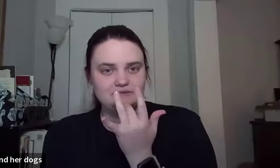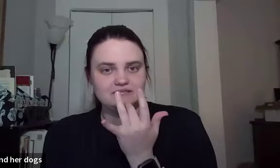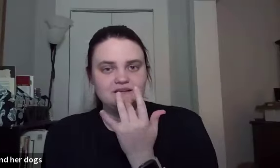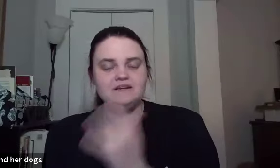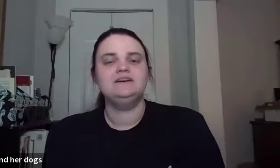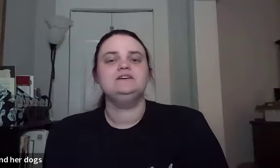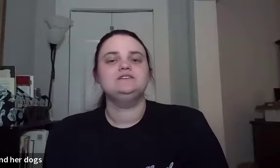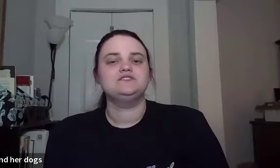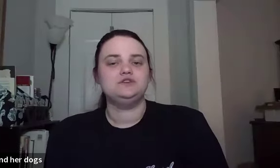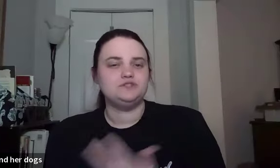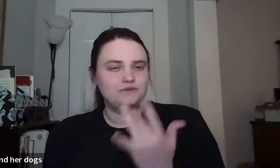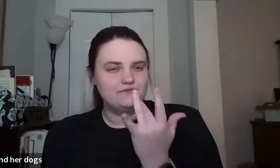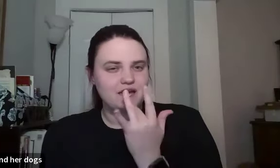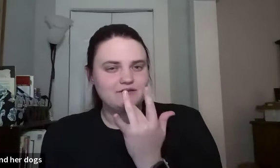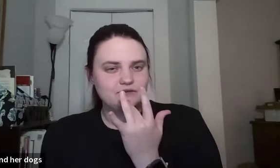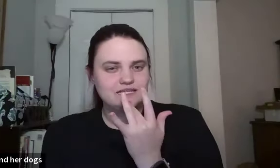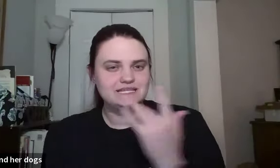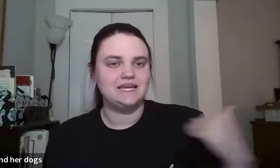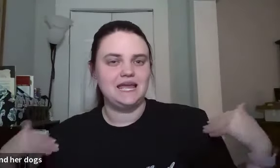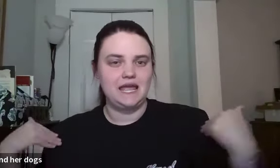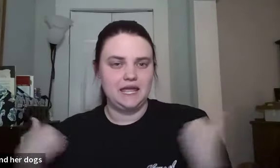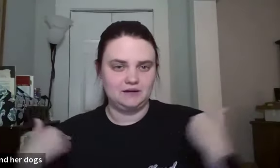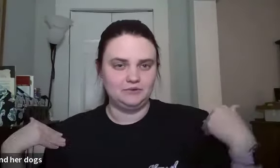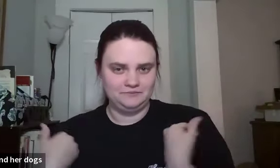Favorite. So you would do favorite animal.